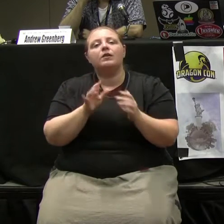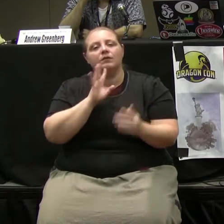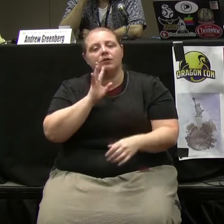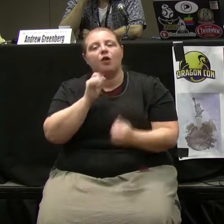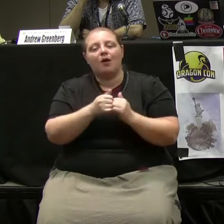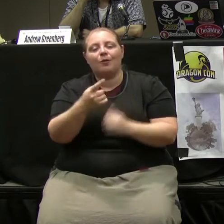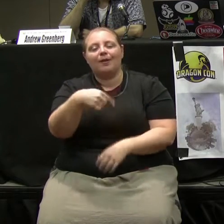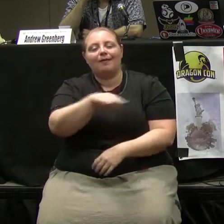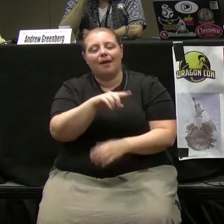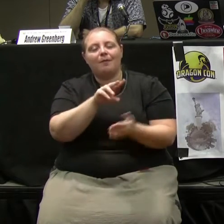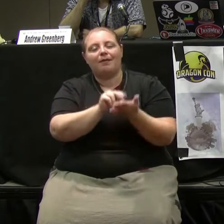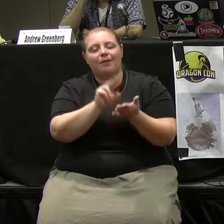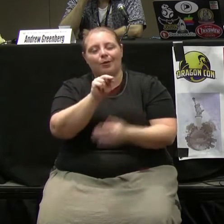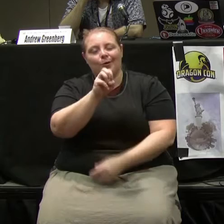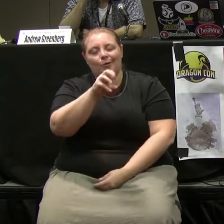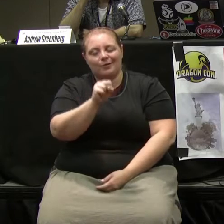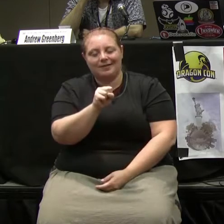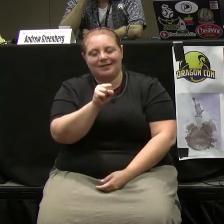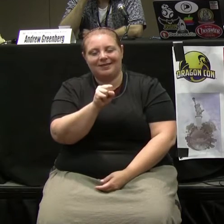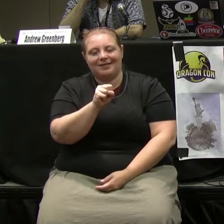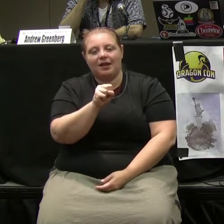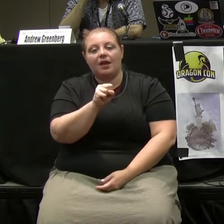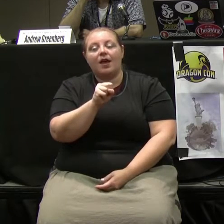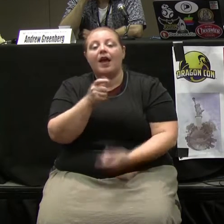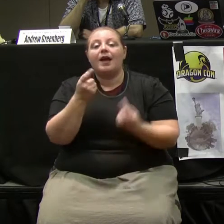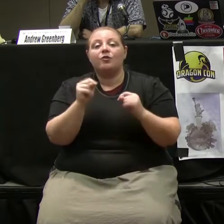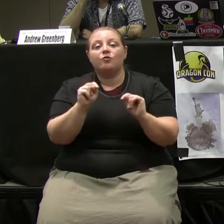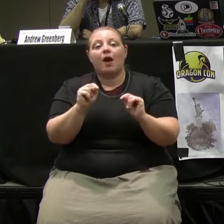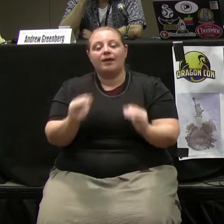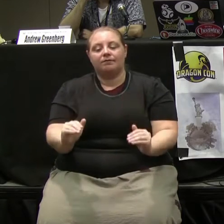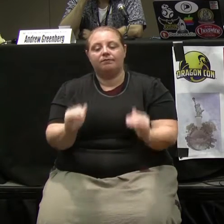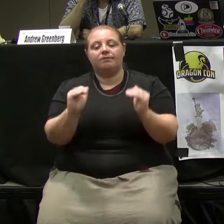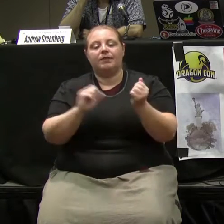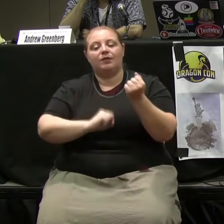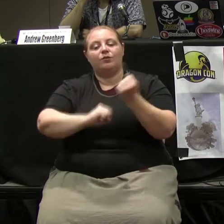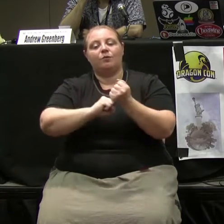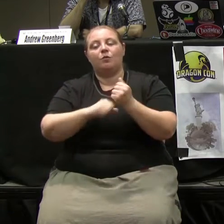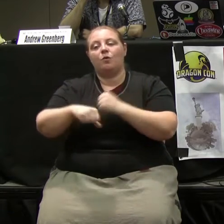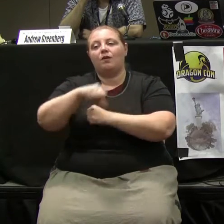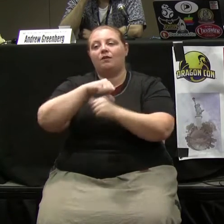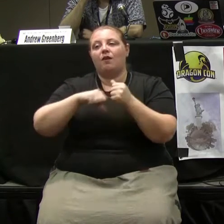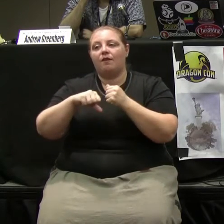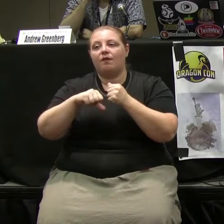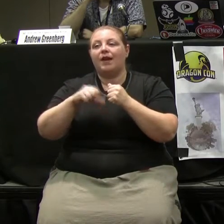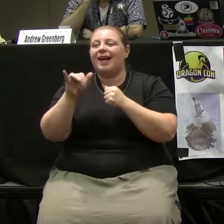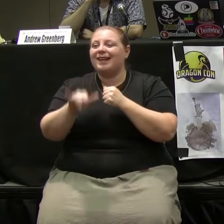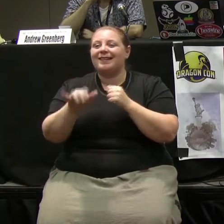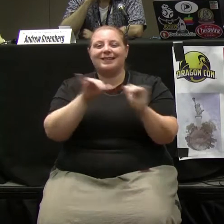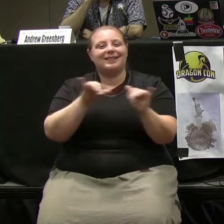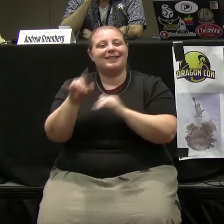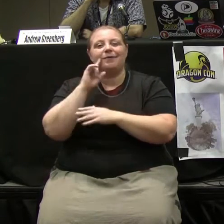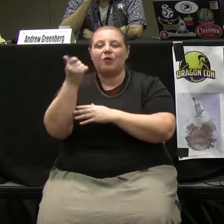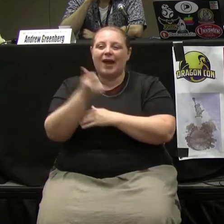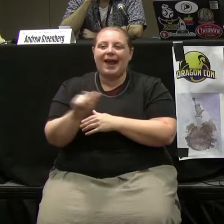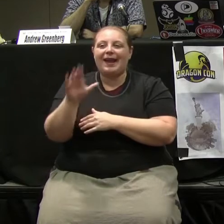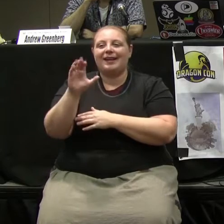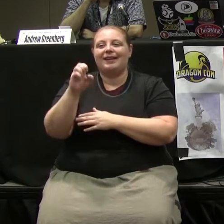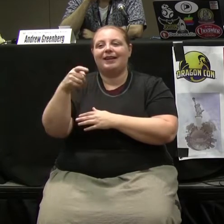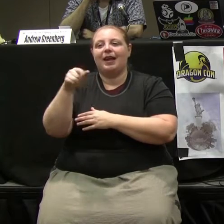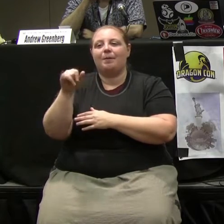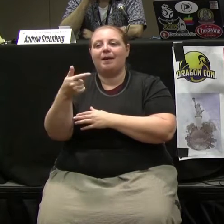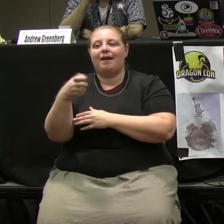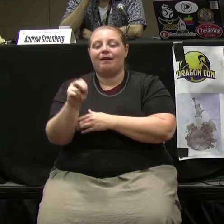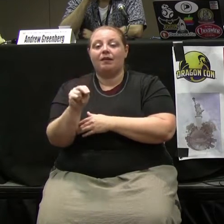level and then see if you can leverage that up. And that's true with any campaign that any of you are running. Journalists are